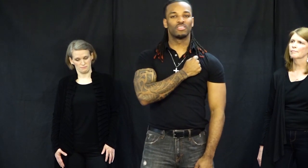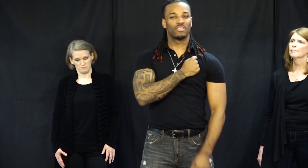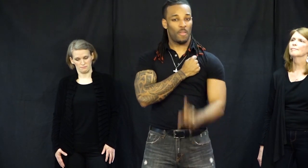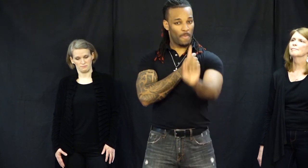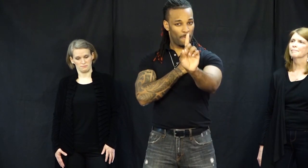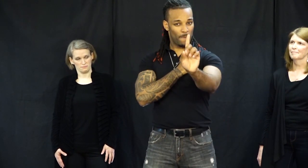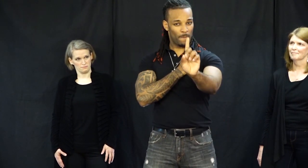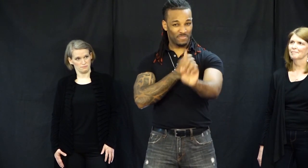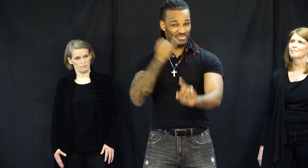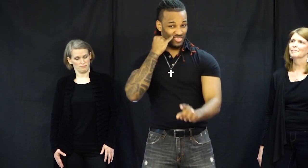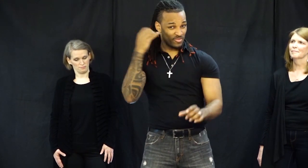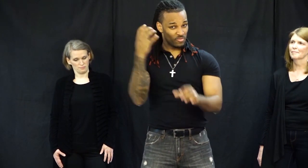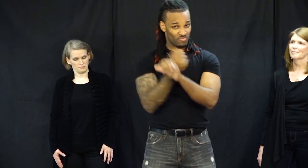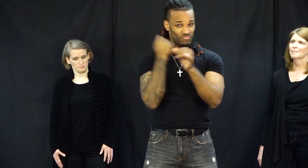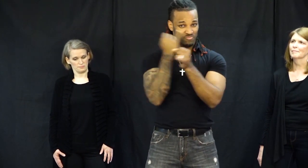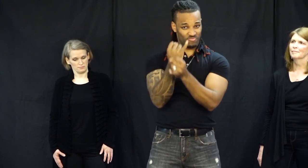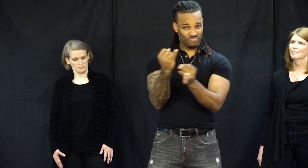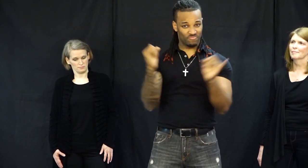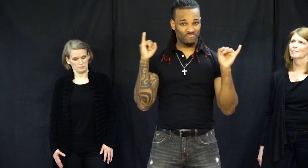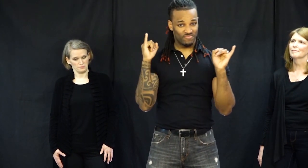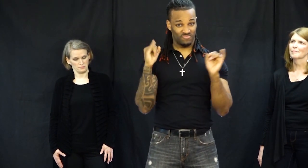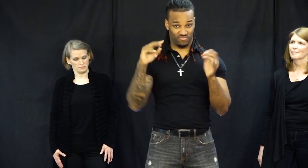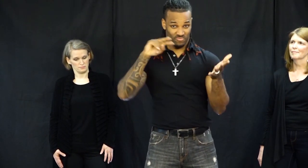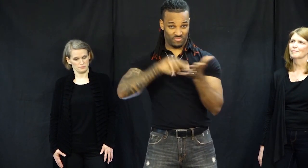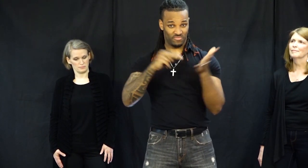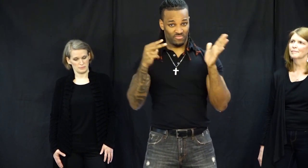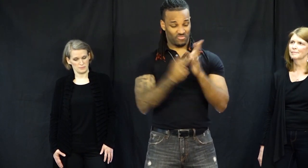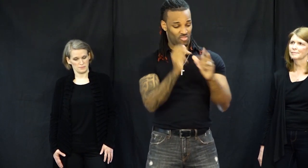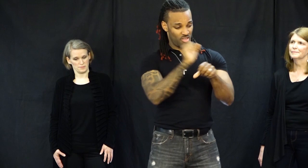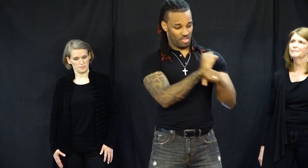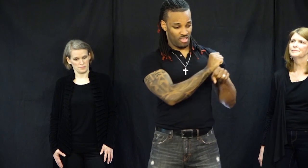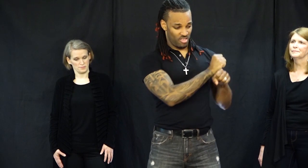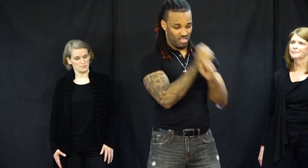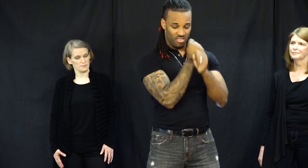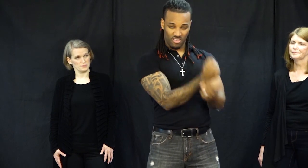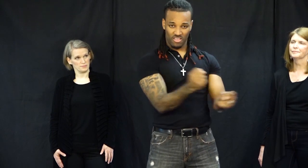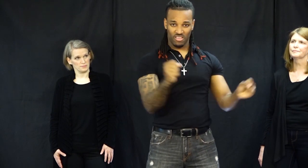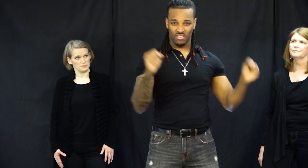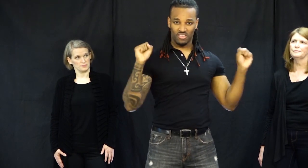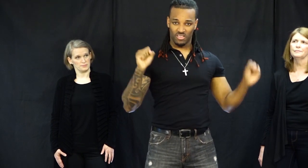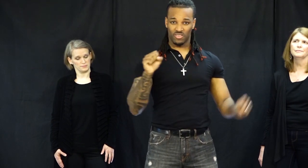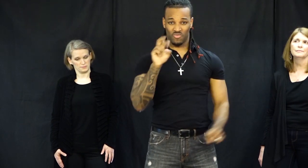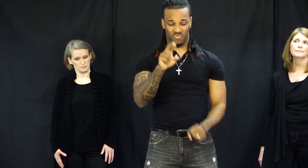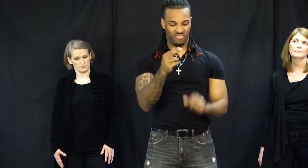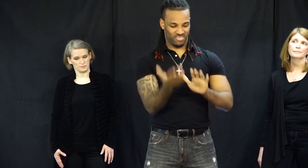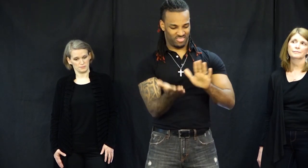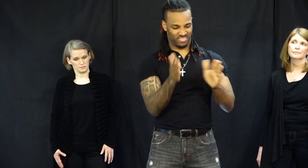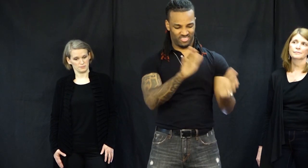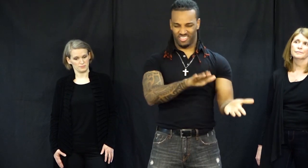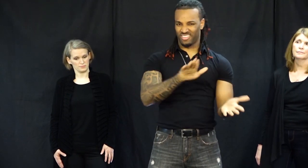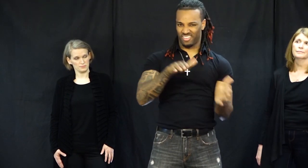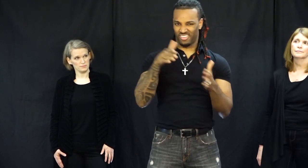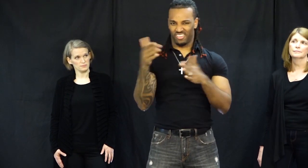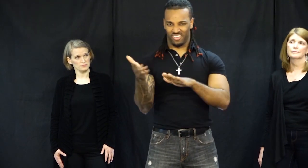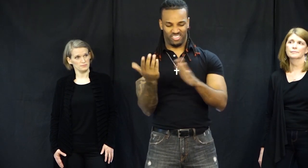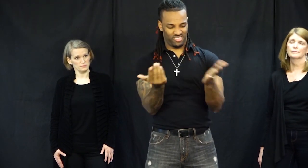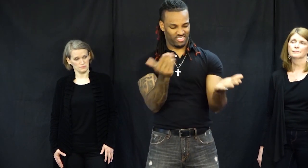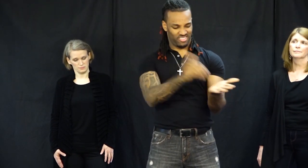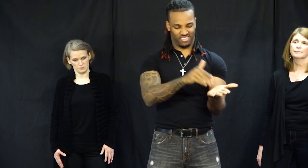land. And if we win our independence, is that a guarantee of freedom for our descendants? Or will the blood we shed begin an